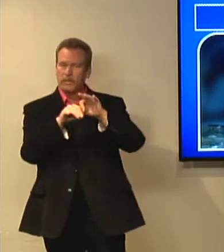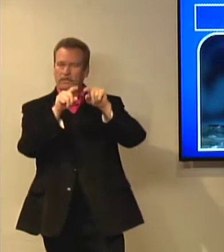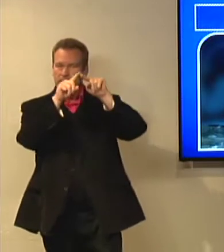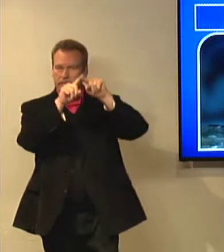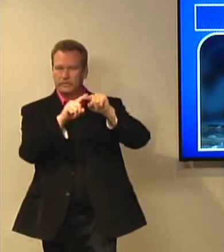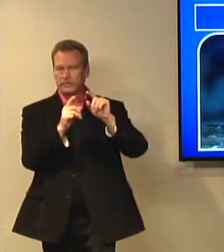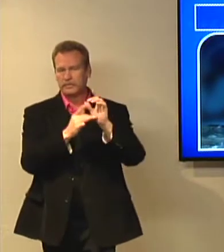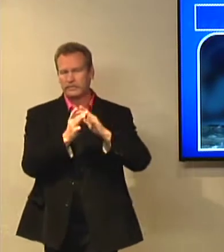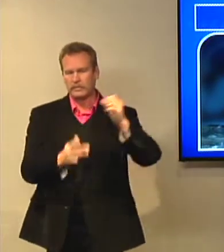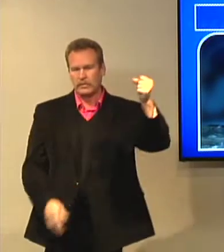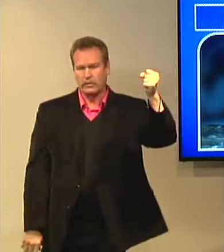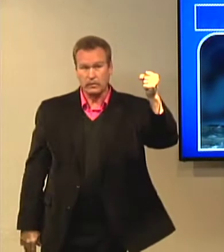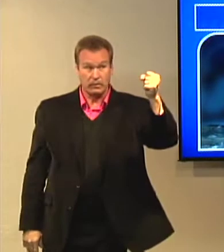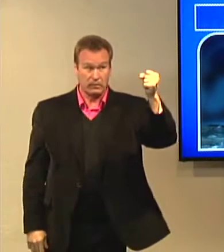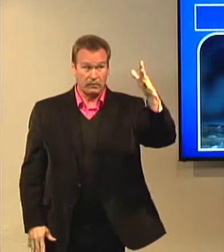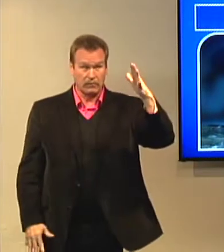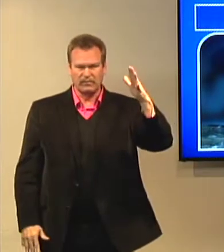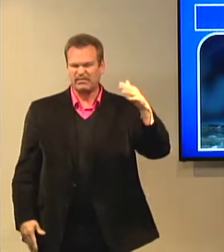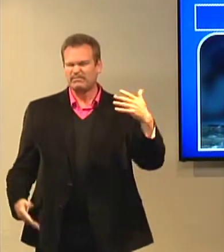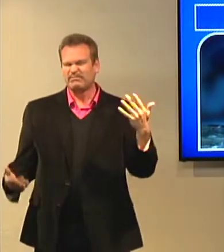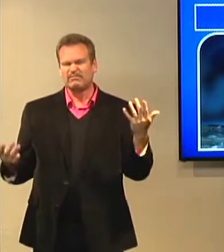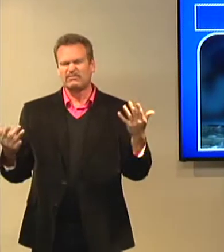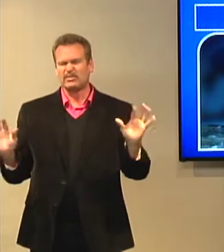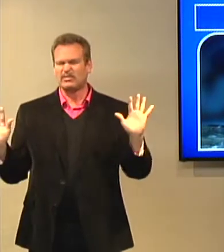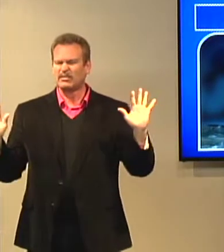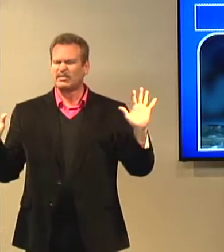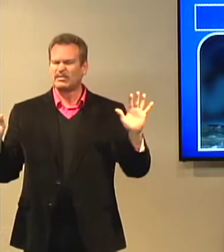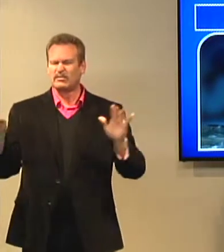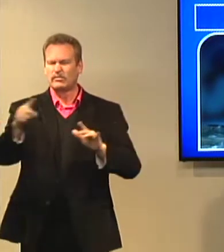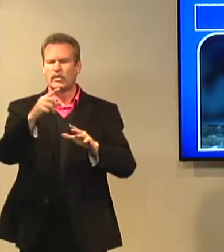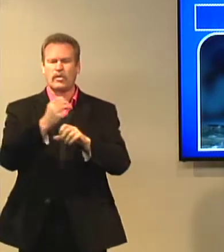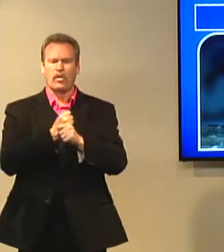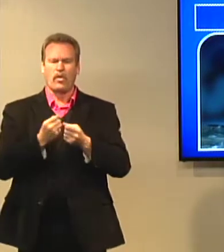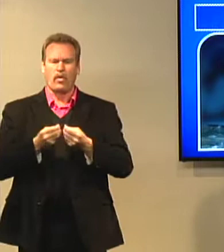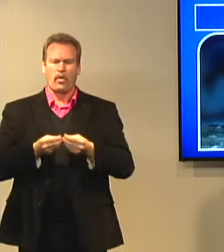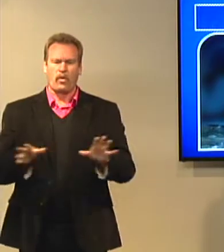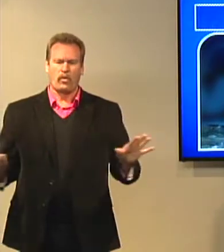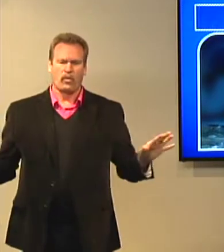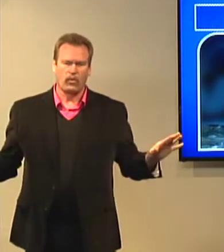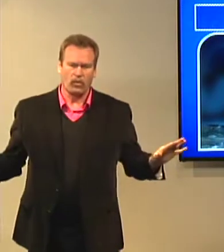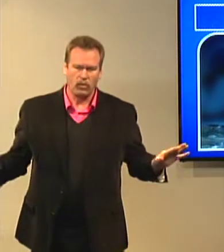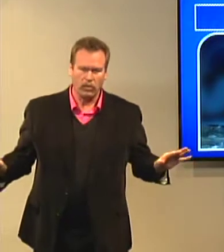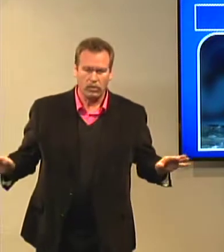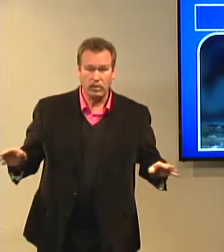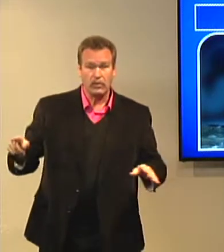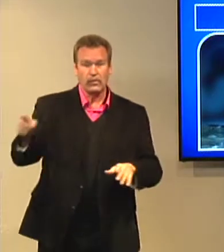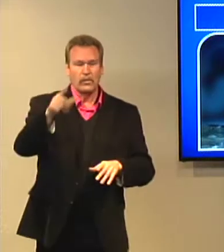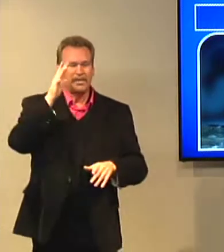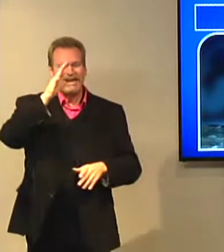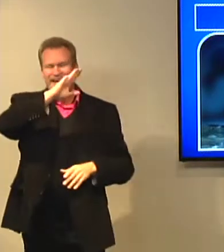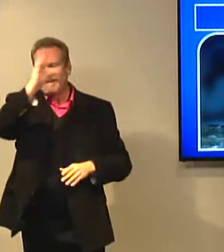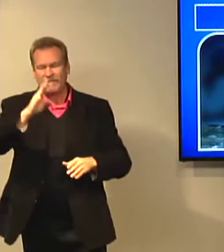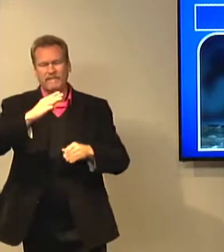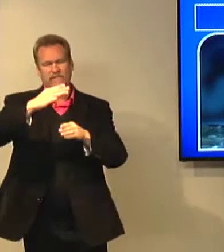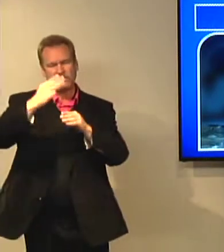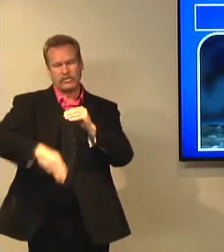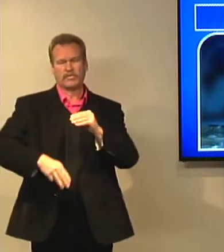and held on to him. So he was completely reliant on Jesus Christ. If he had dropped Jesus' hand and tried to make it on his own,